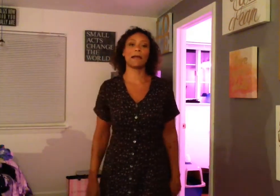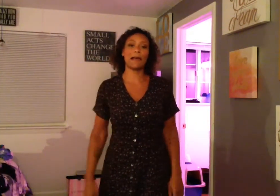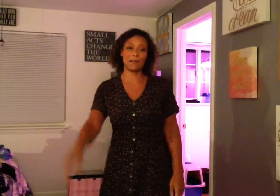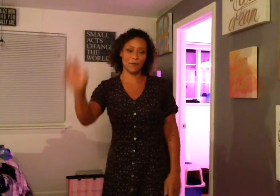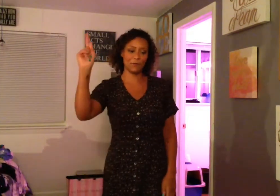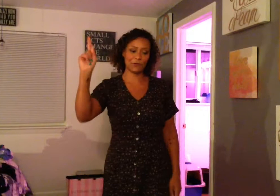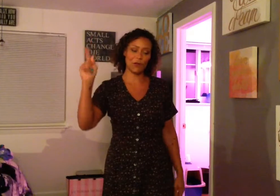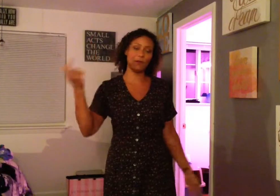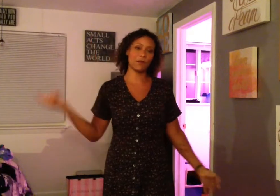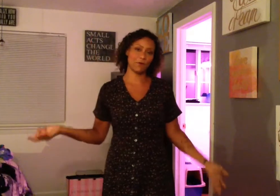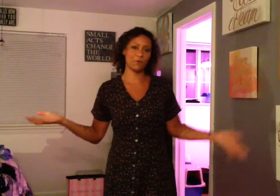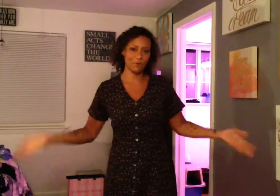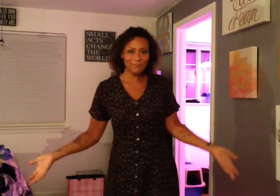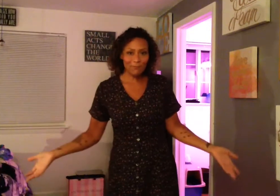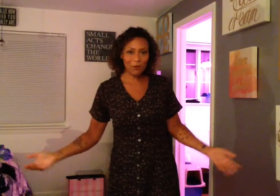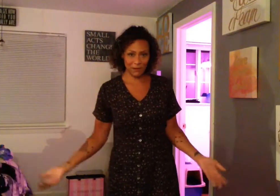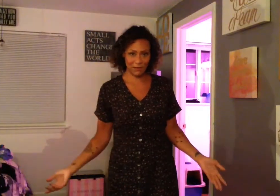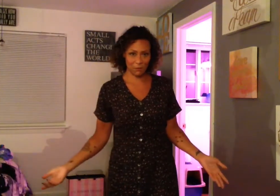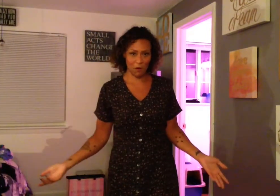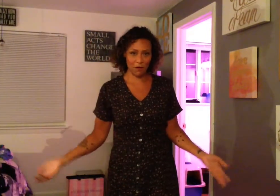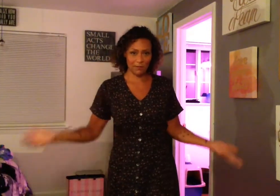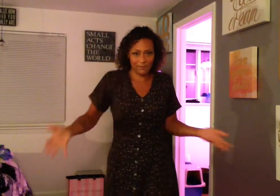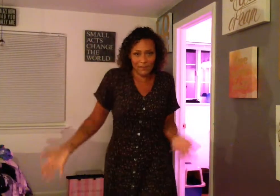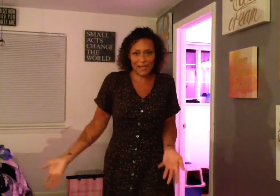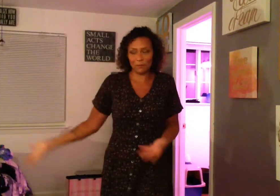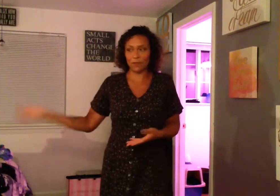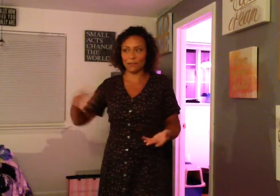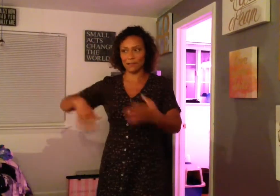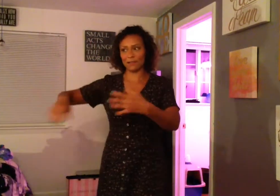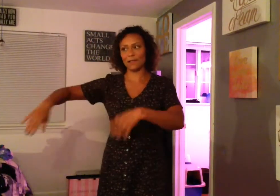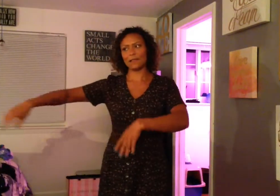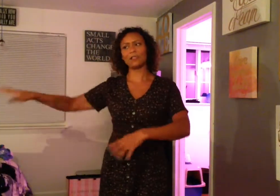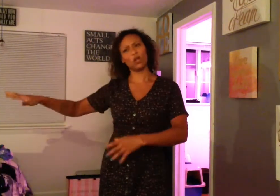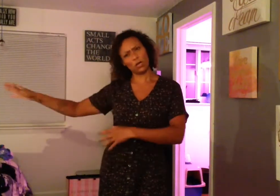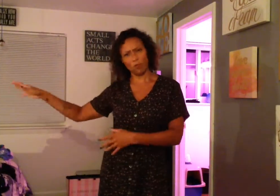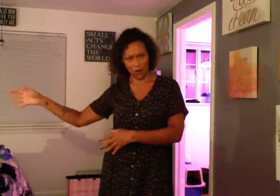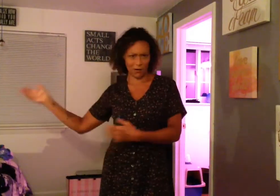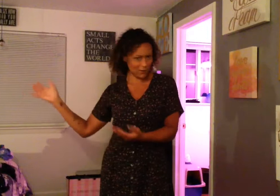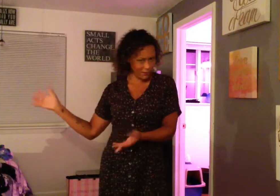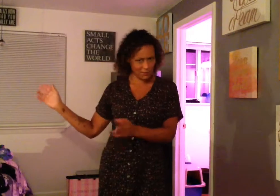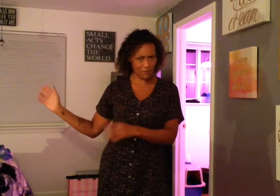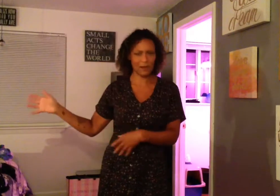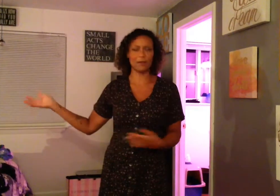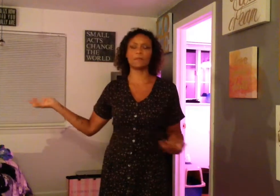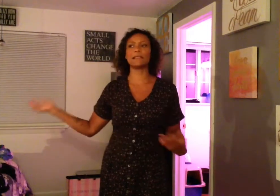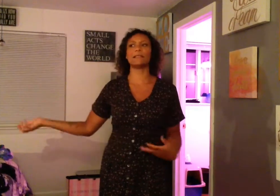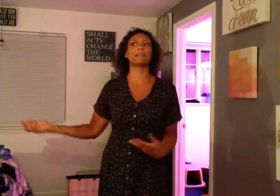at you, showing you what you did wrong. That's what this, the dark part of the apocalypse is